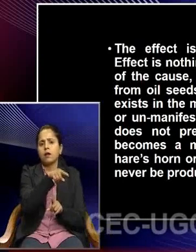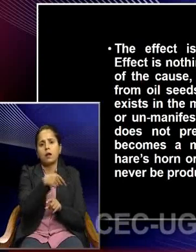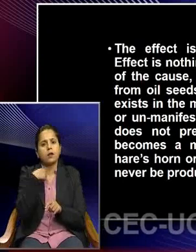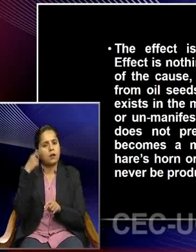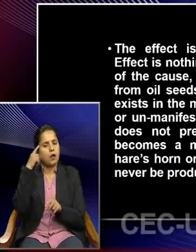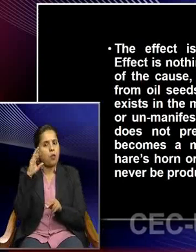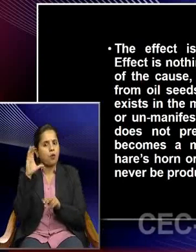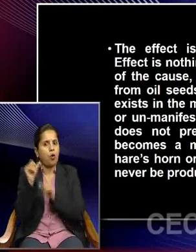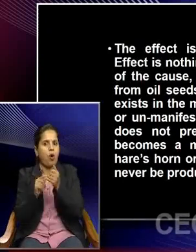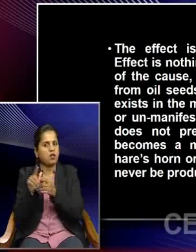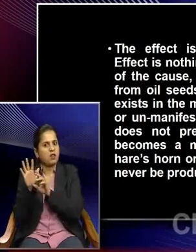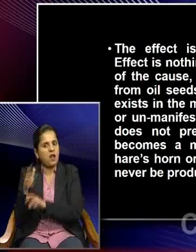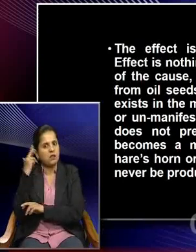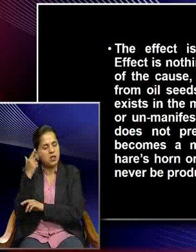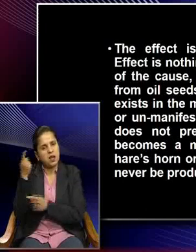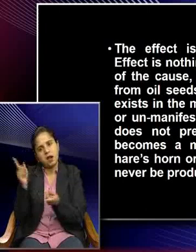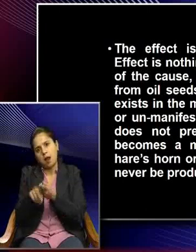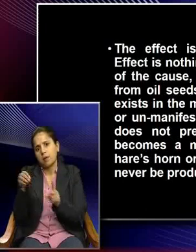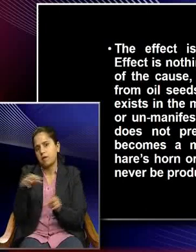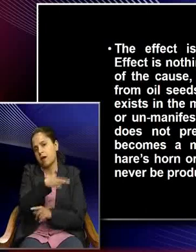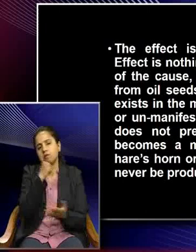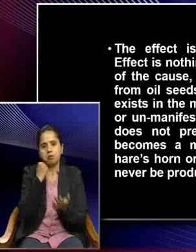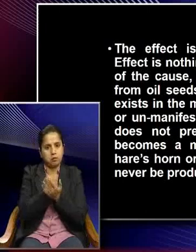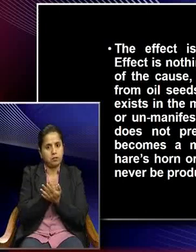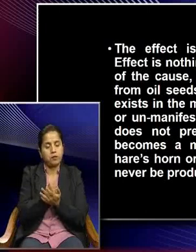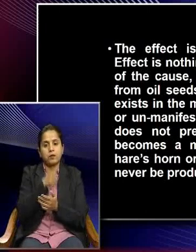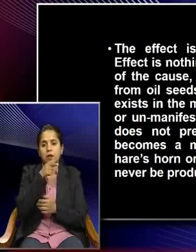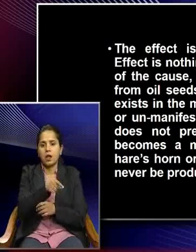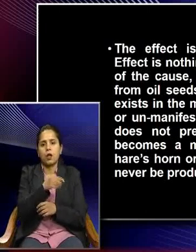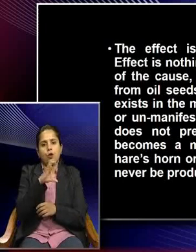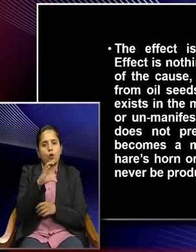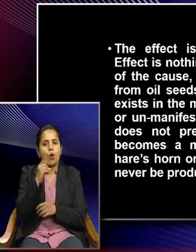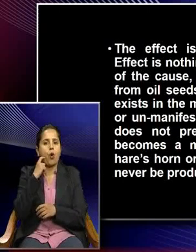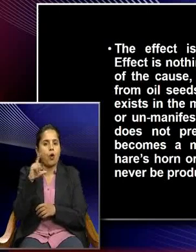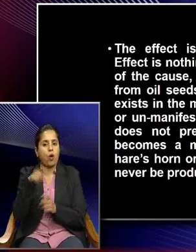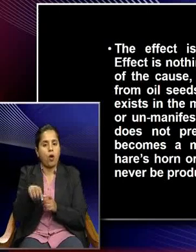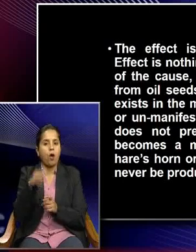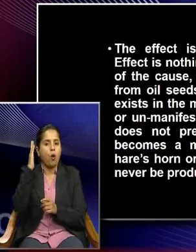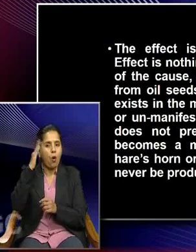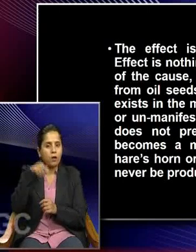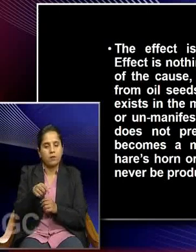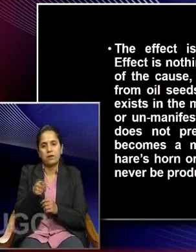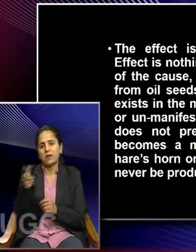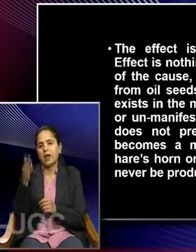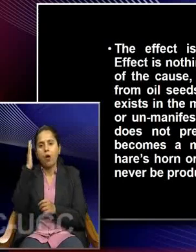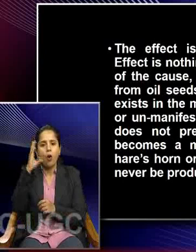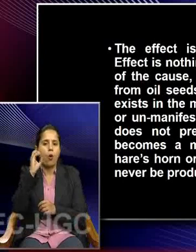the cause. As oil will be produced from oil seeds only,